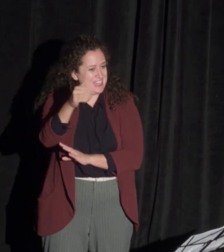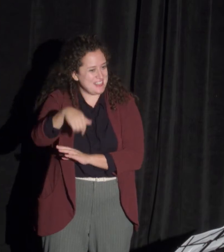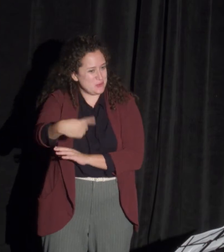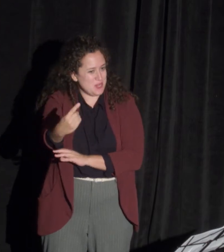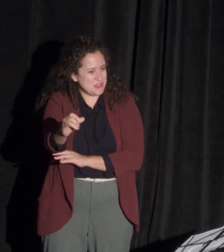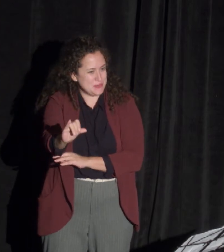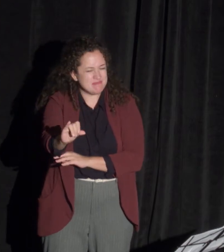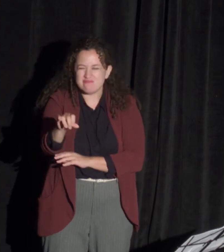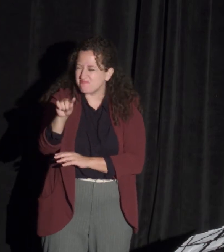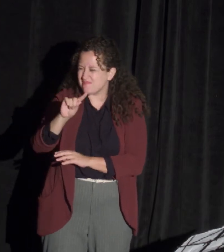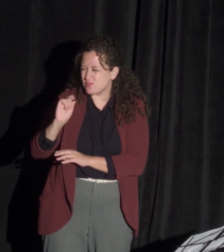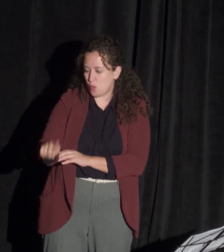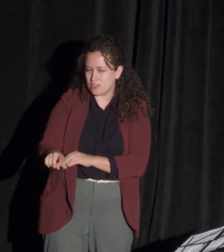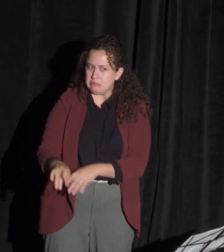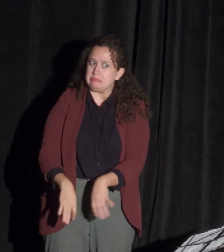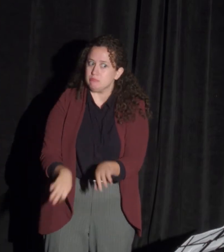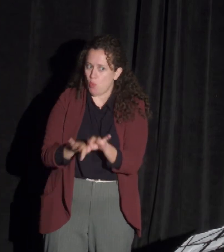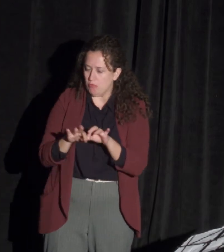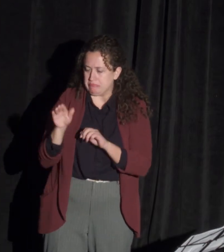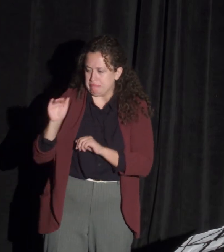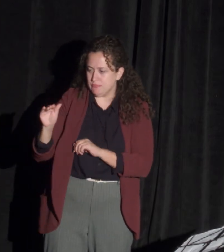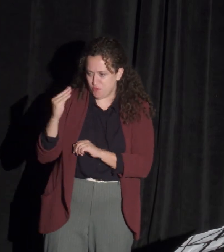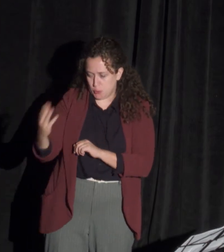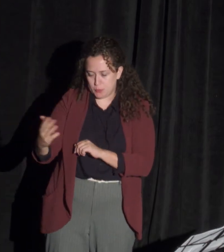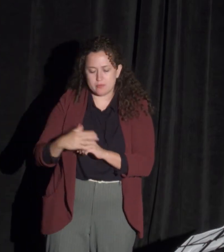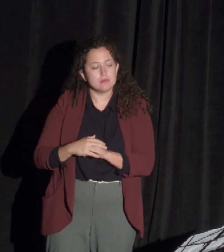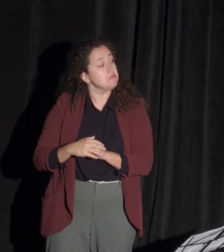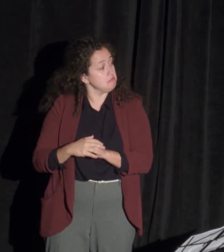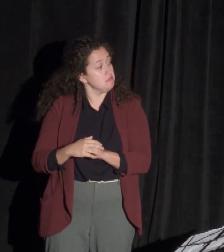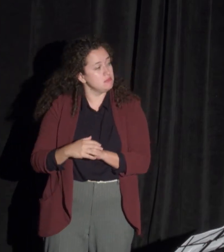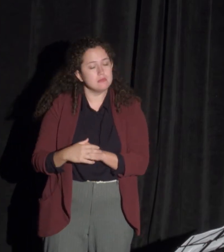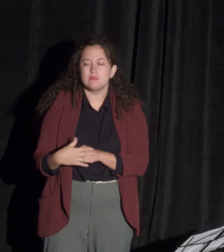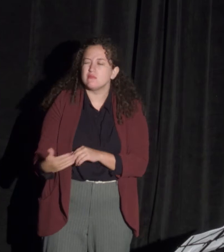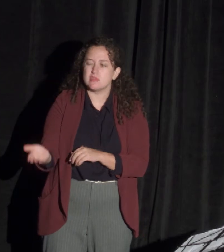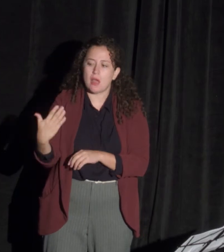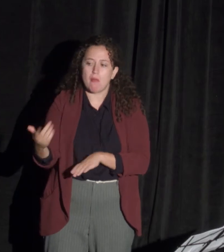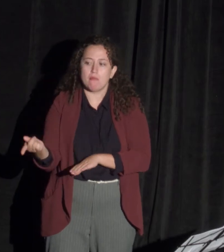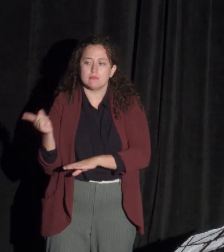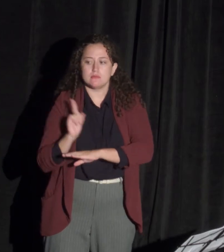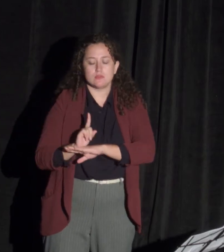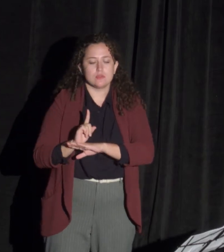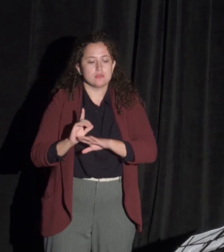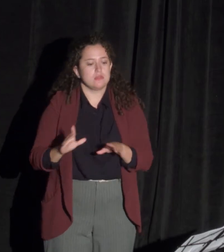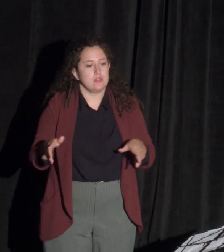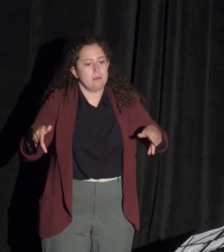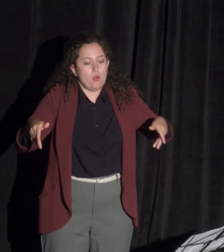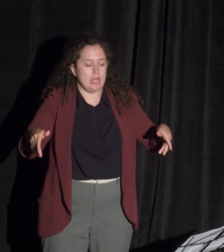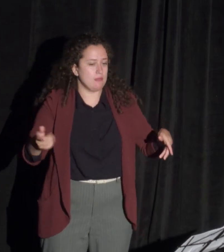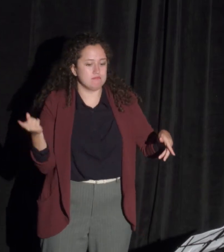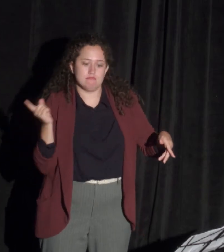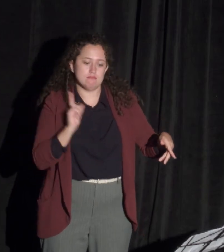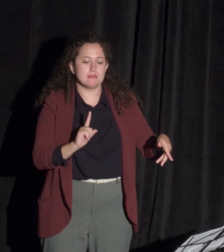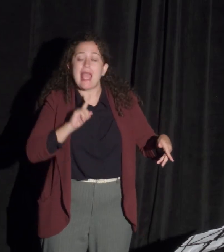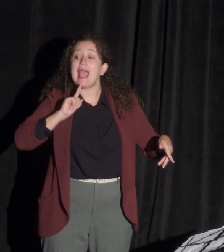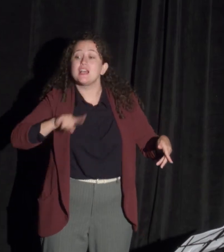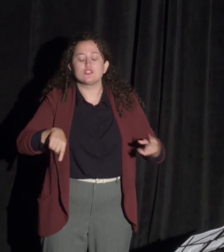important question for you though. Yes. Come up to the podium, you have to answer. Okay, so would you rather have a